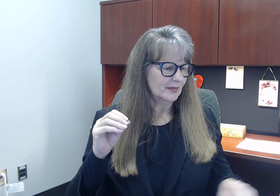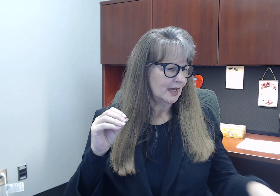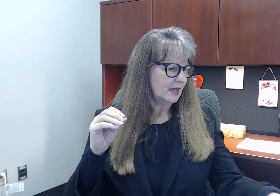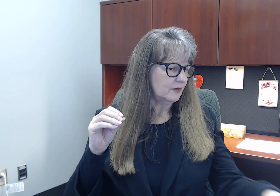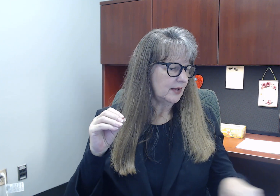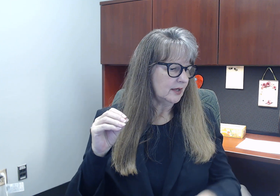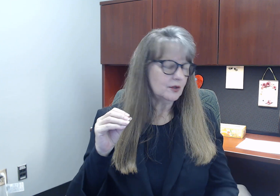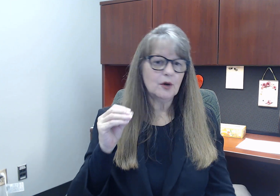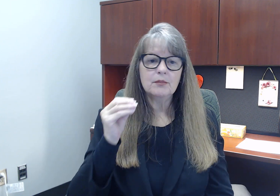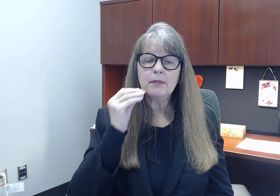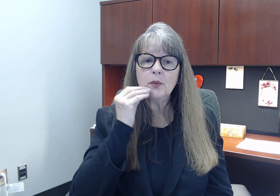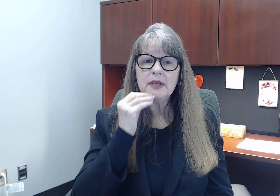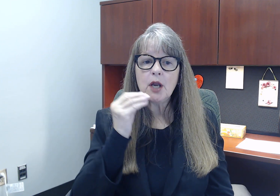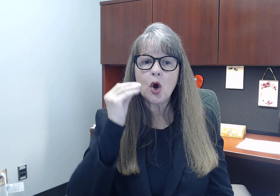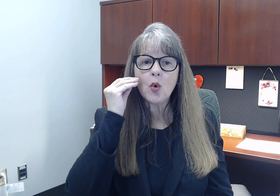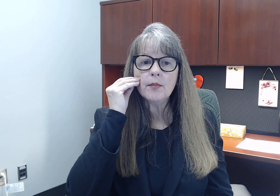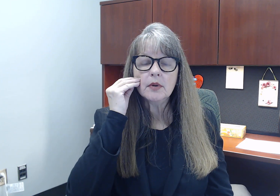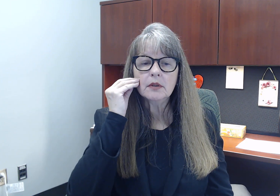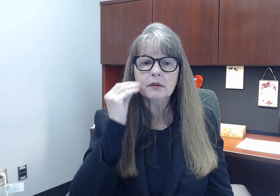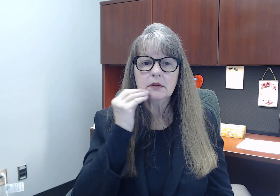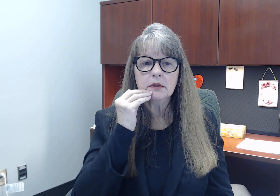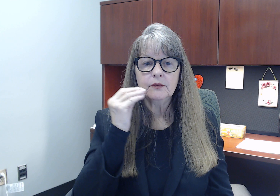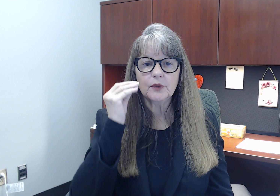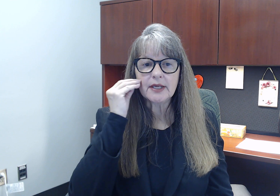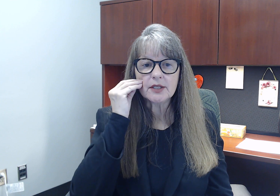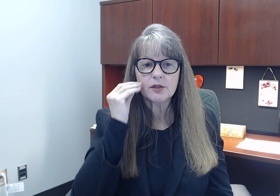A flattened O. Remember we did home for kiss?